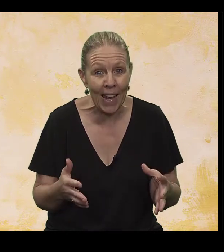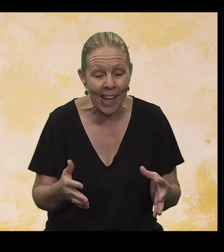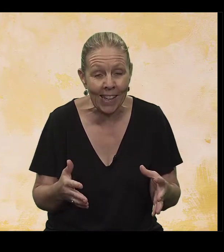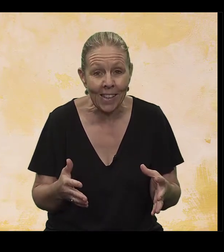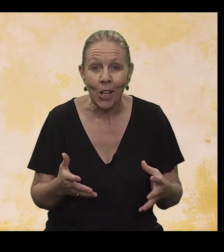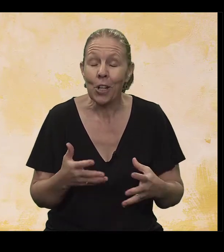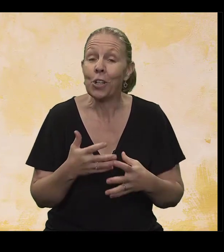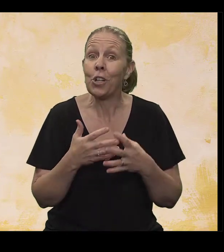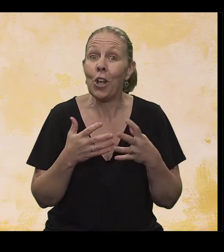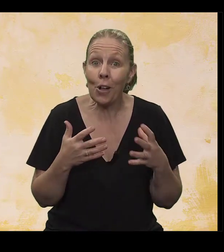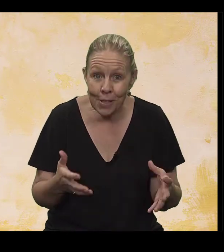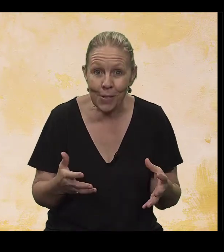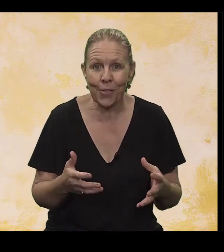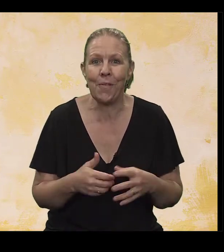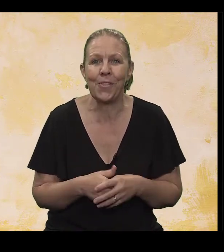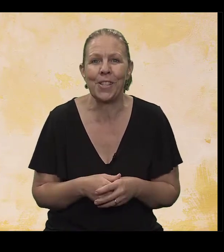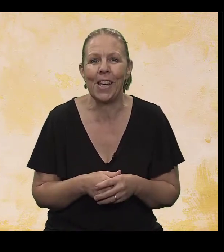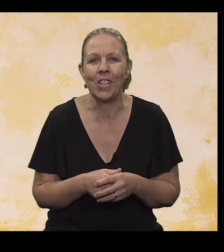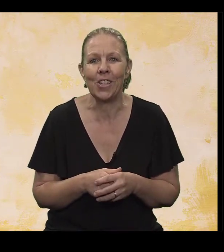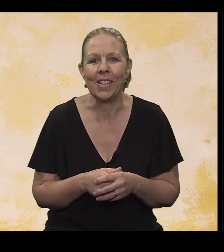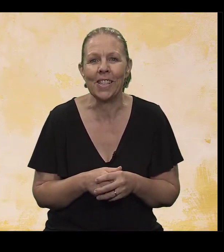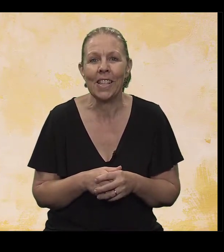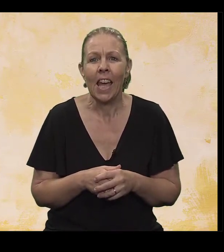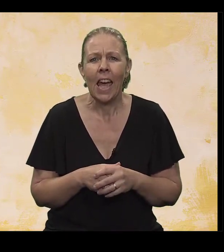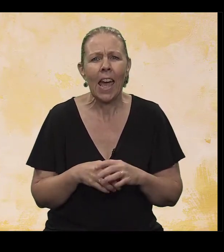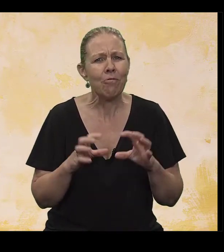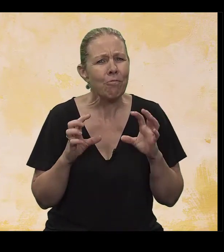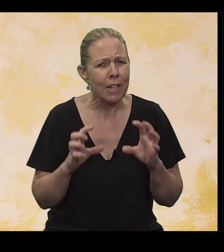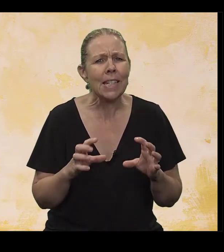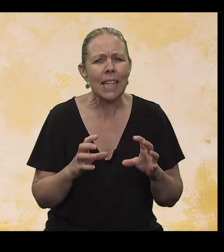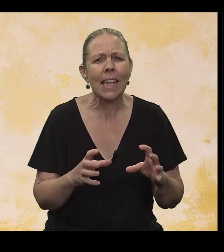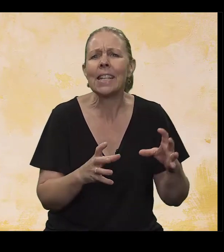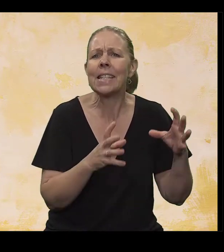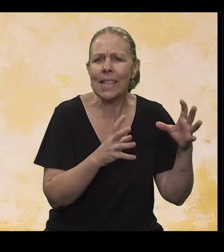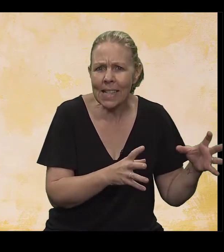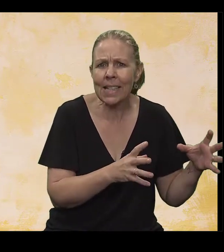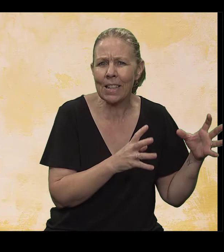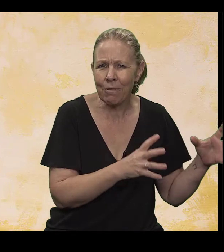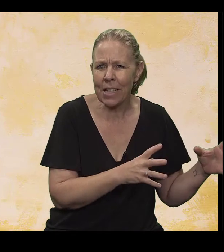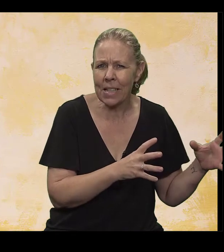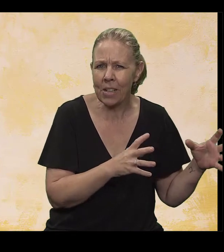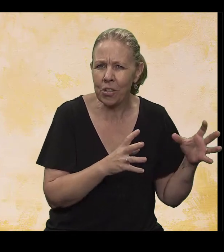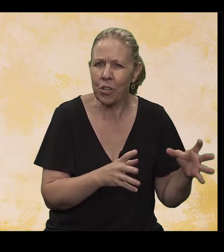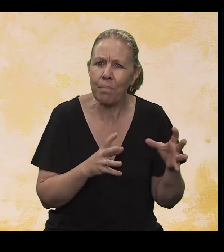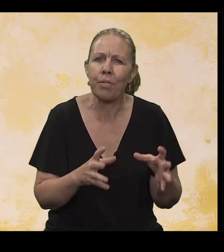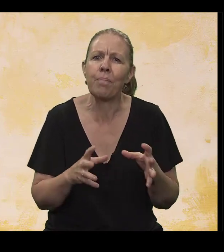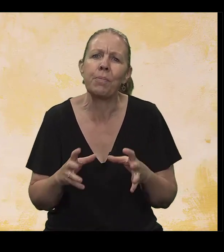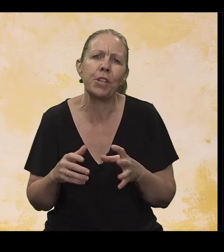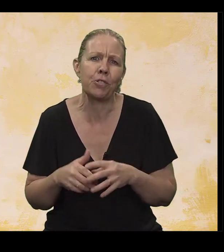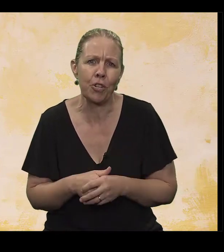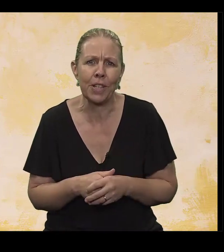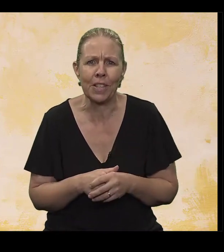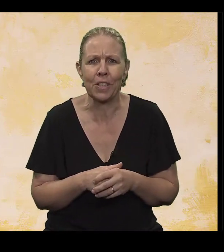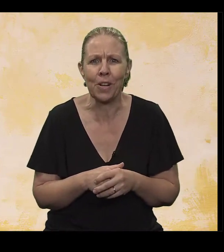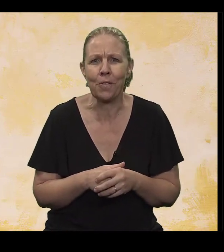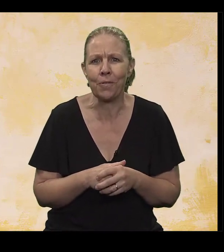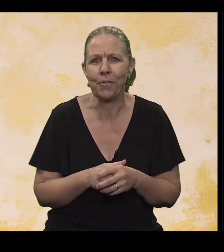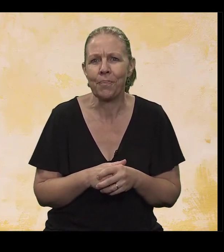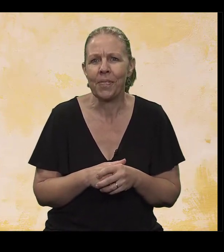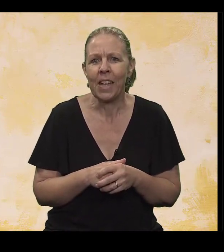planning, lots of conversations, and reading existing research on the problem that you're trying to solve.